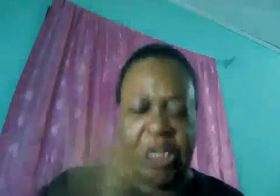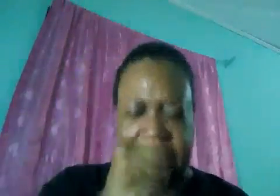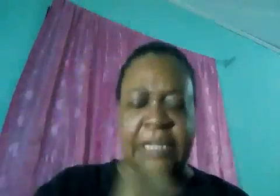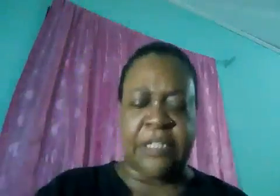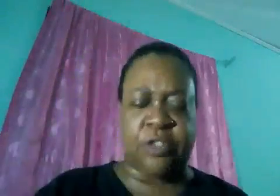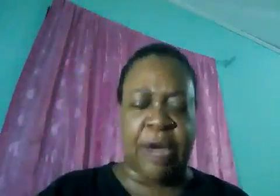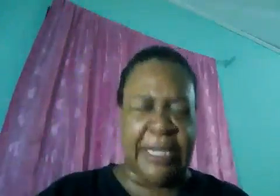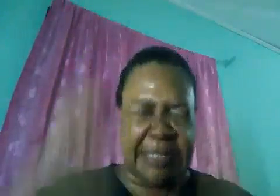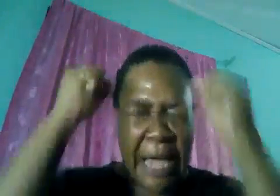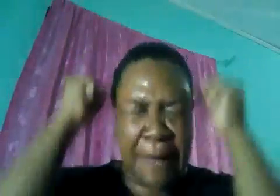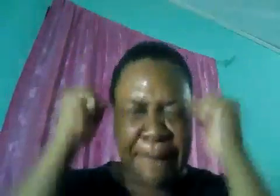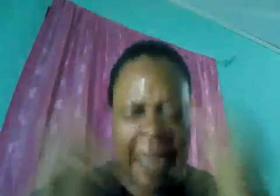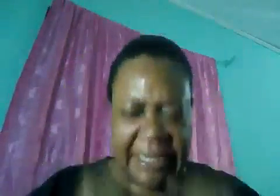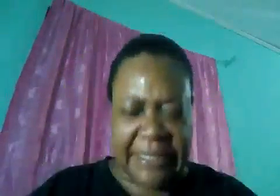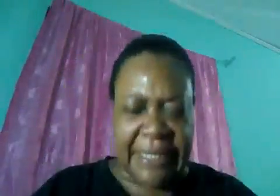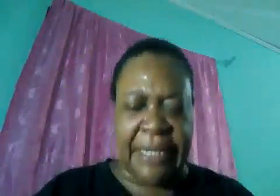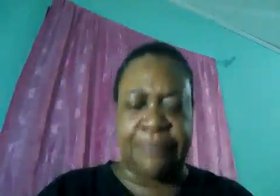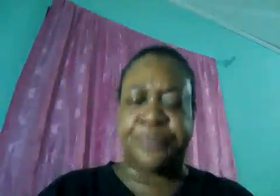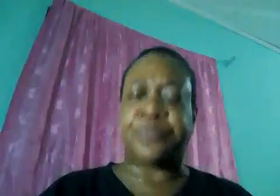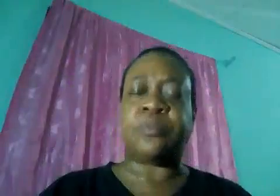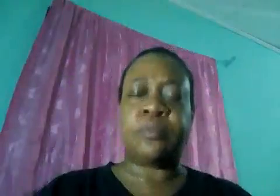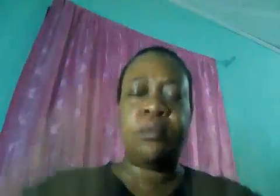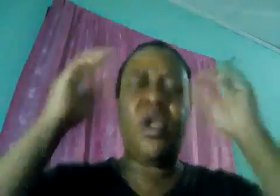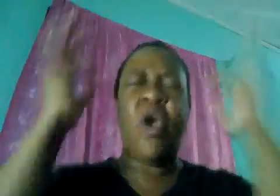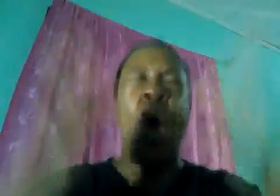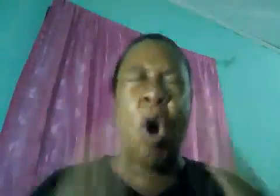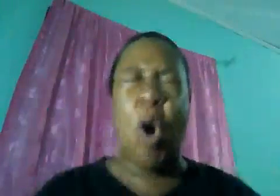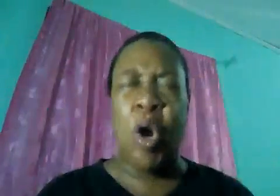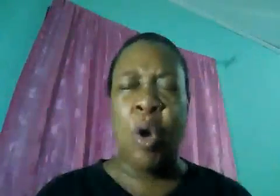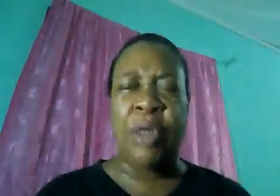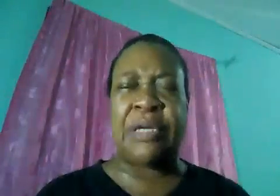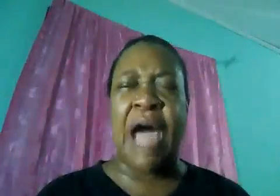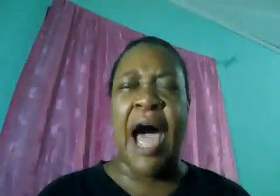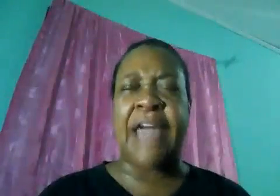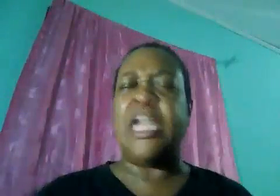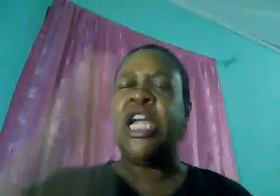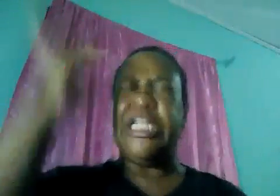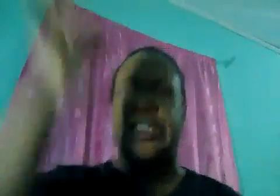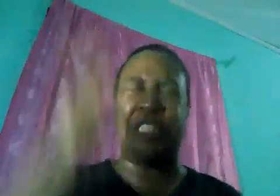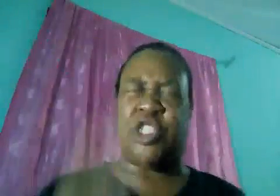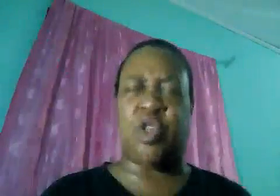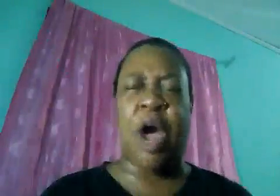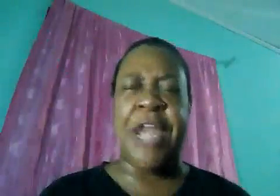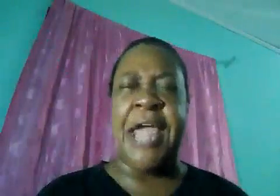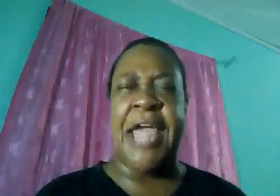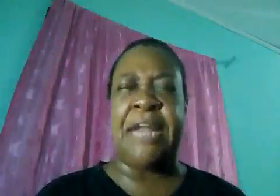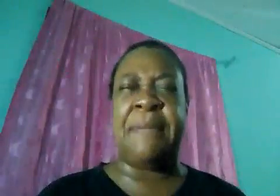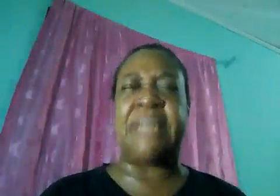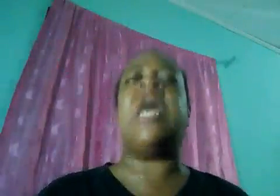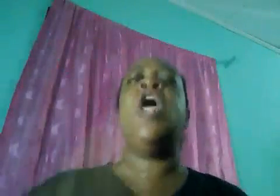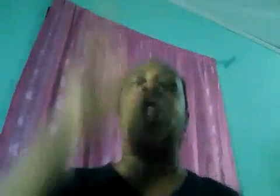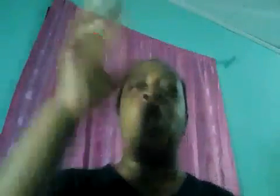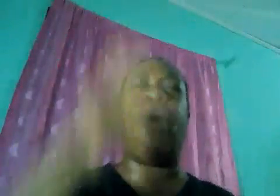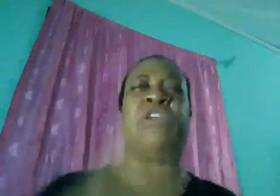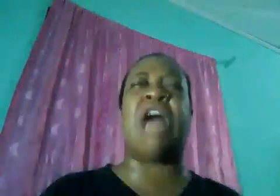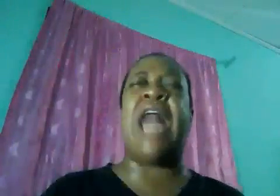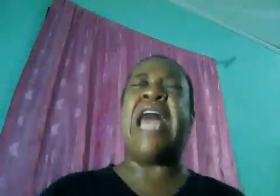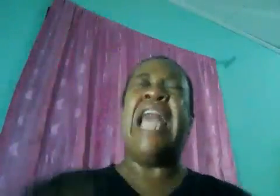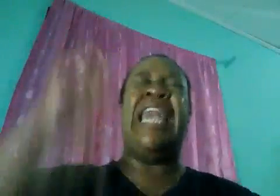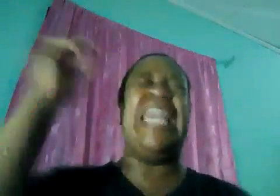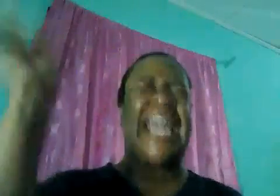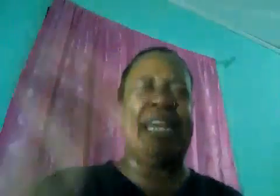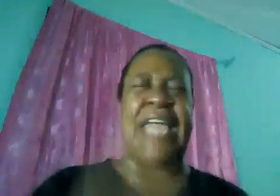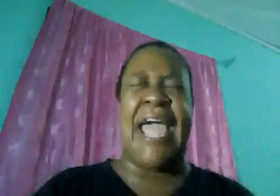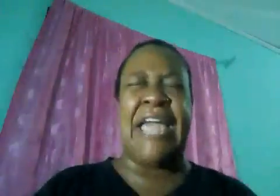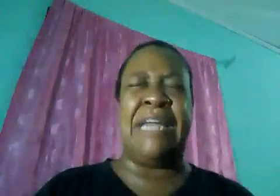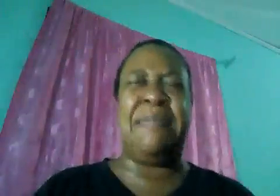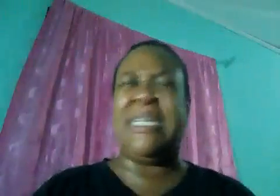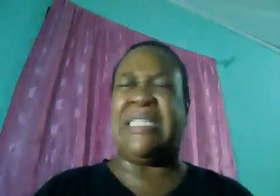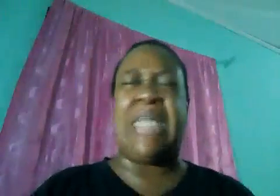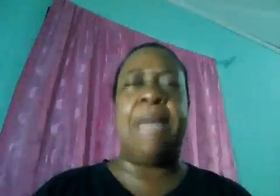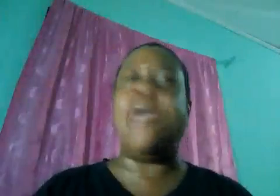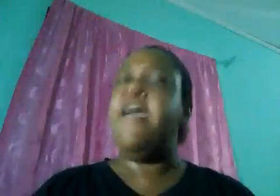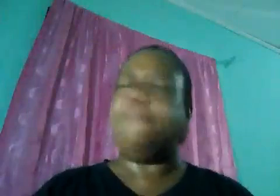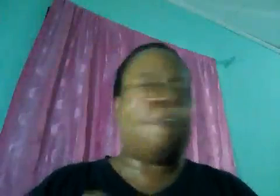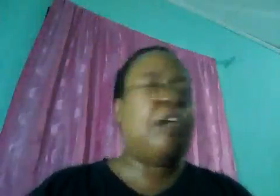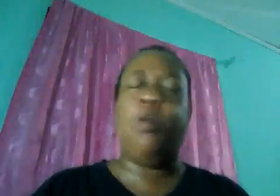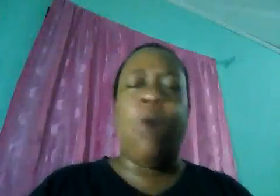Christ's almighty name. Oh Lord God, destroy the enemies. Lord God, let the enemies them feel Holy Ghost